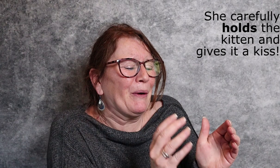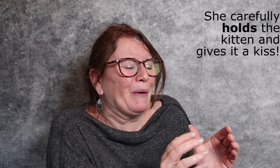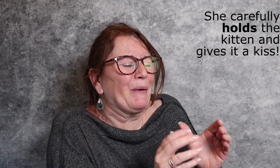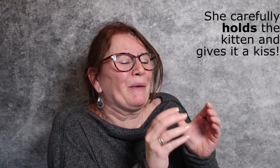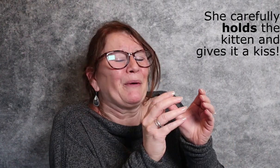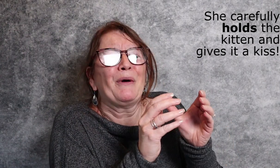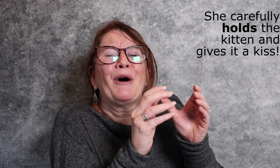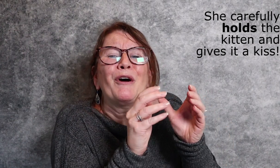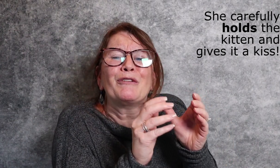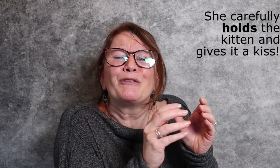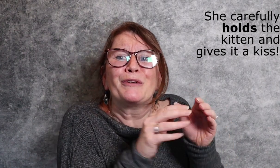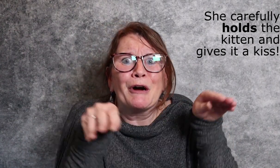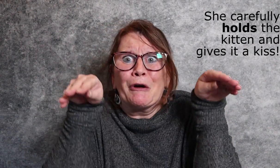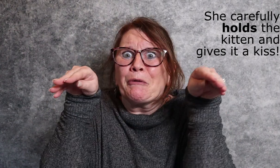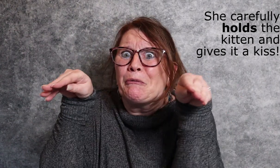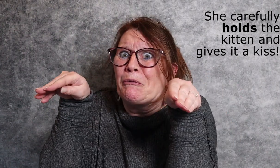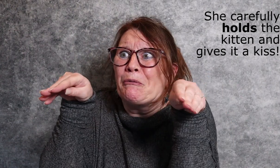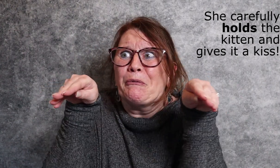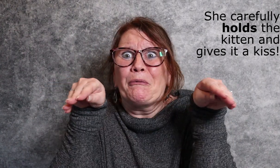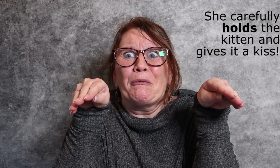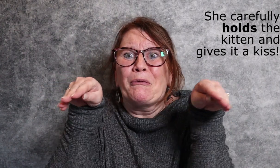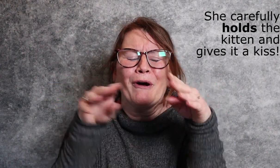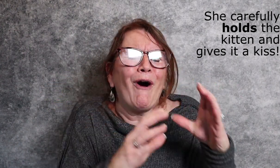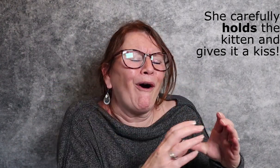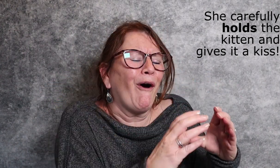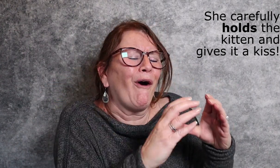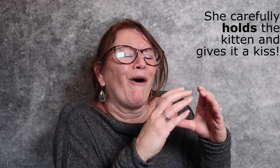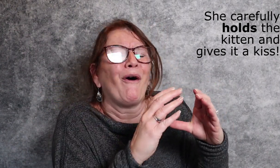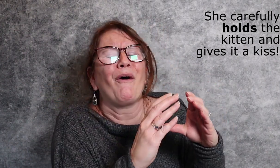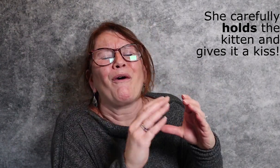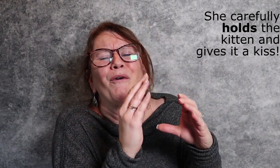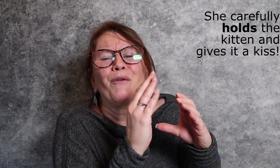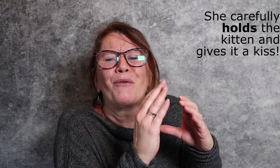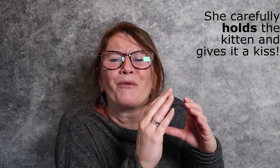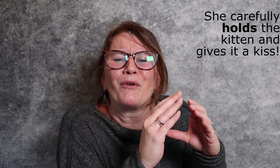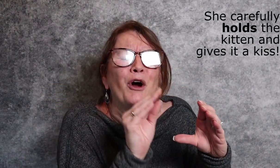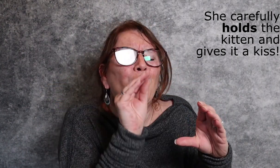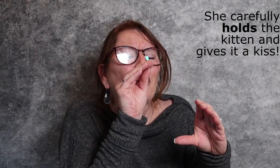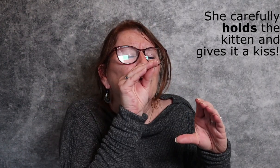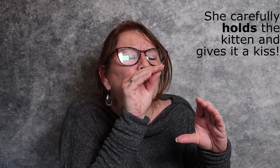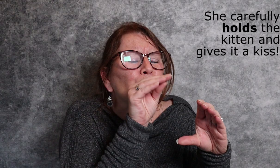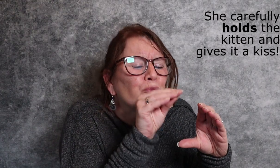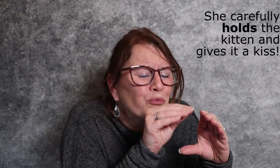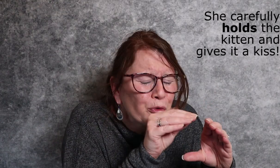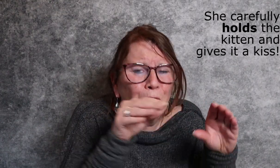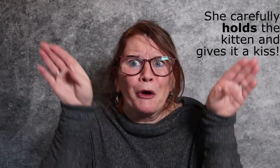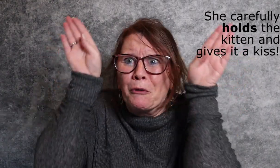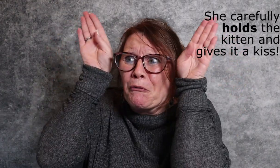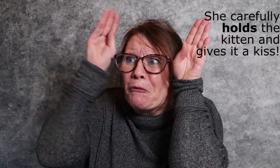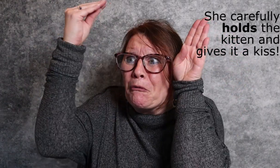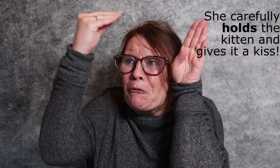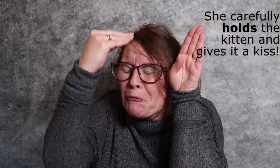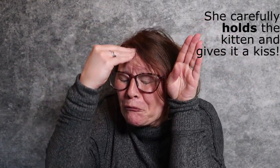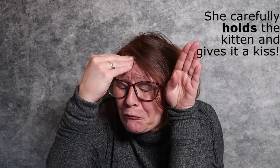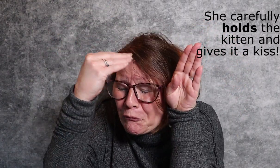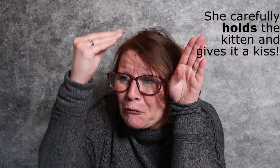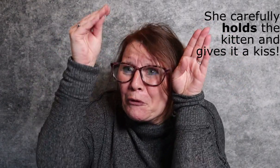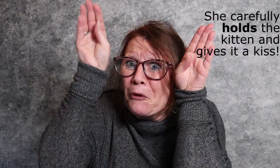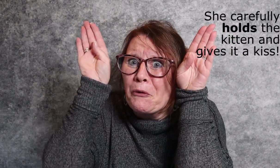and whiskers. She picks it up and the kitten looks a little startled. She kisses it on the